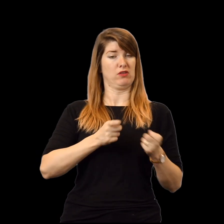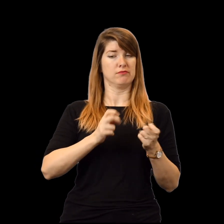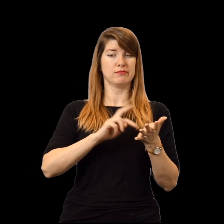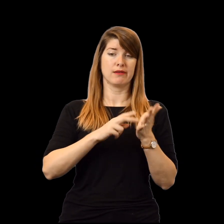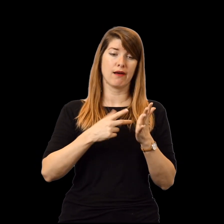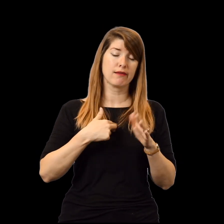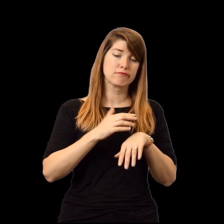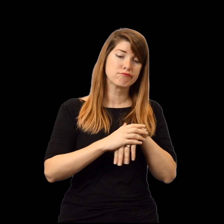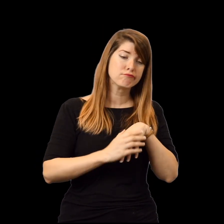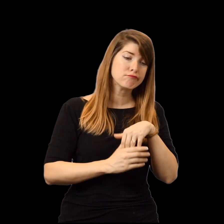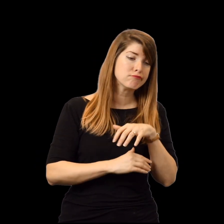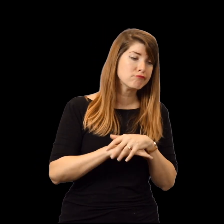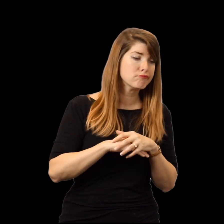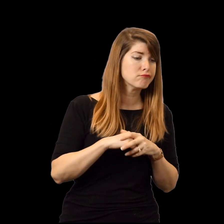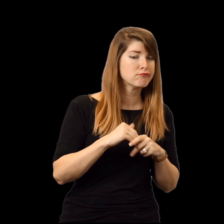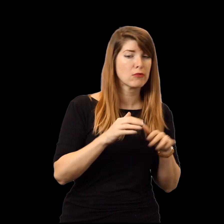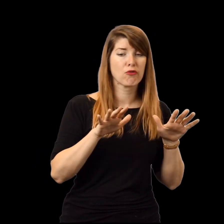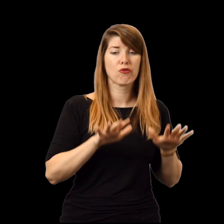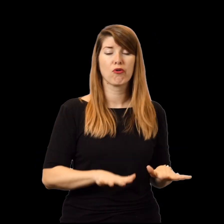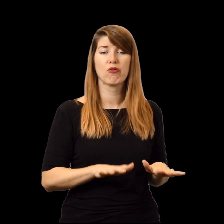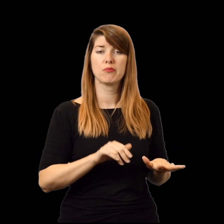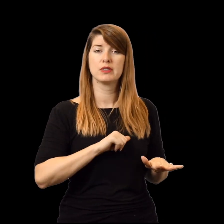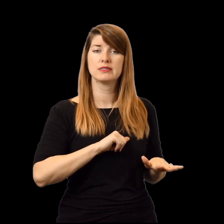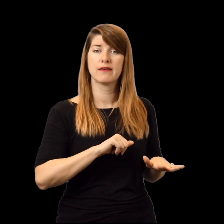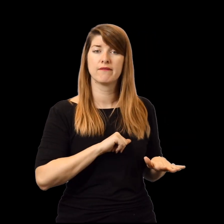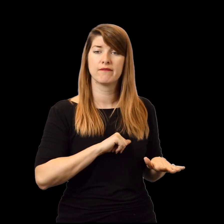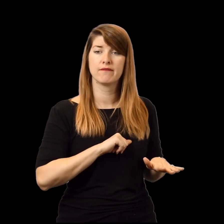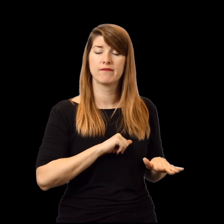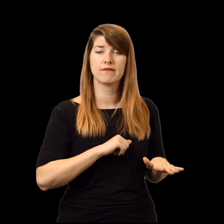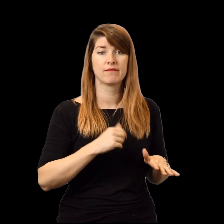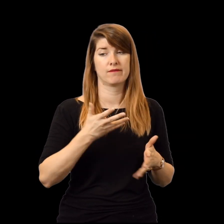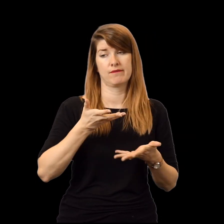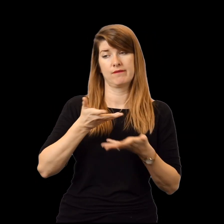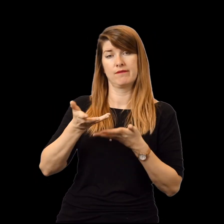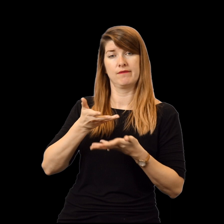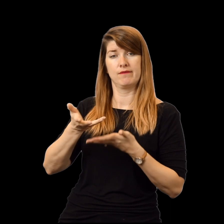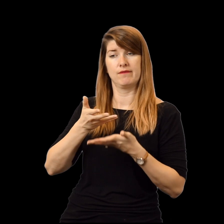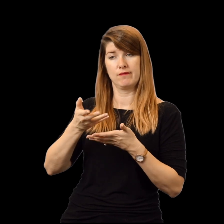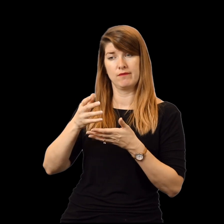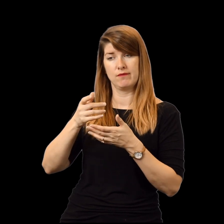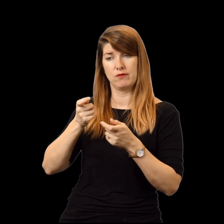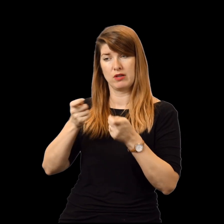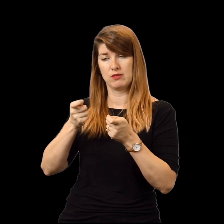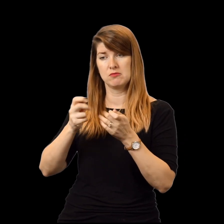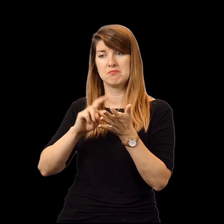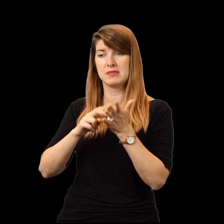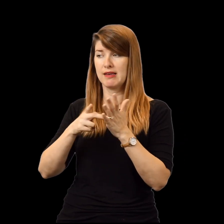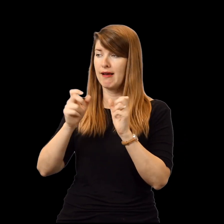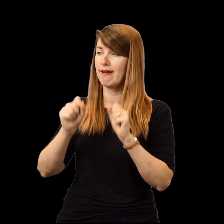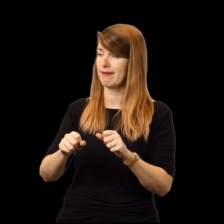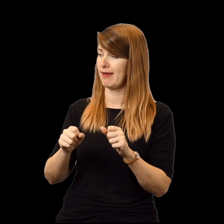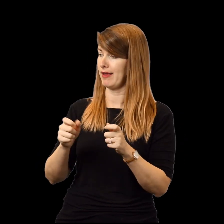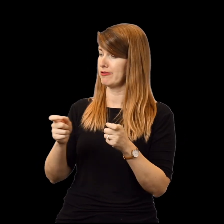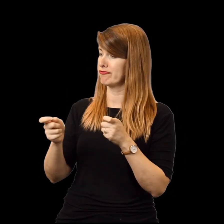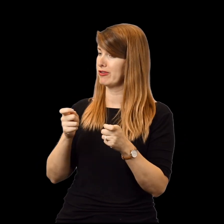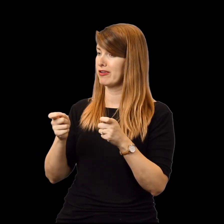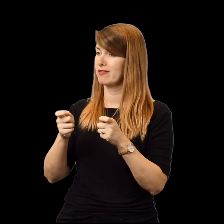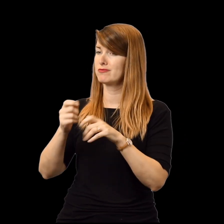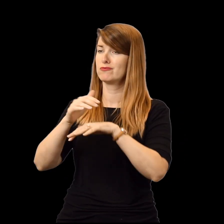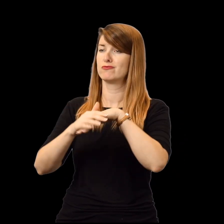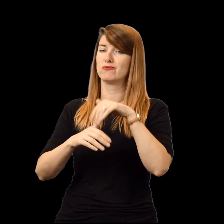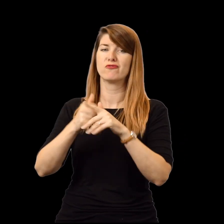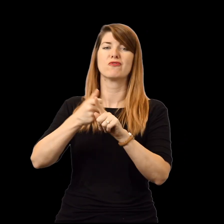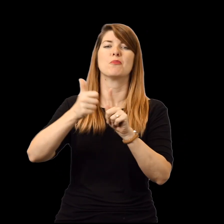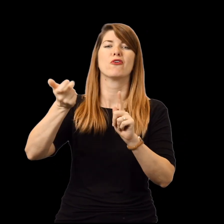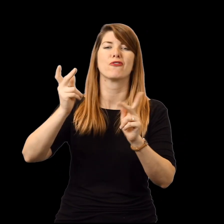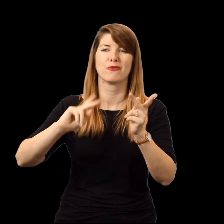Self-regulation is the ability for me to soothe and calm myself, and interactive regulation is the ability for me to be